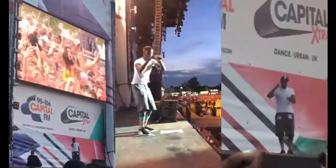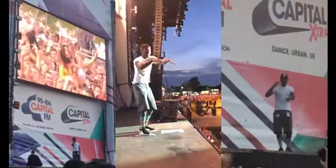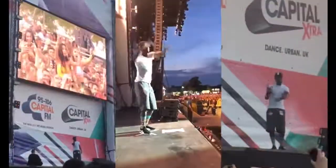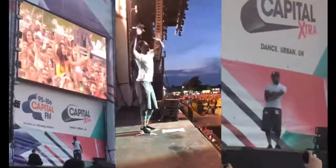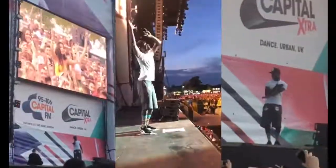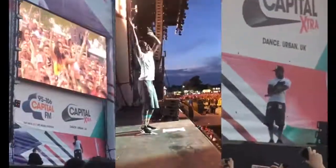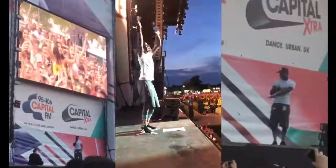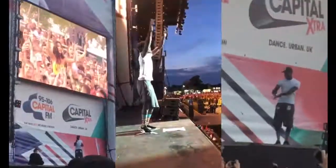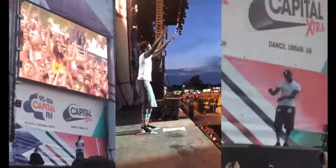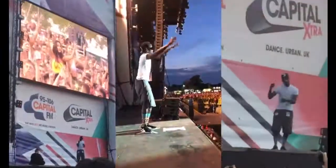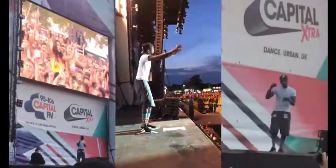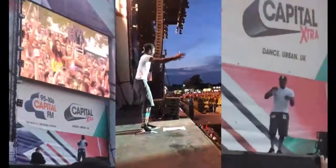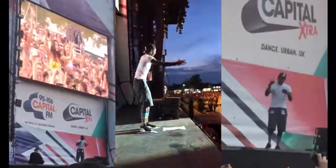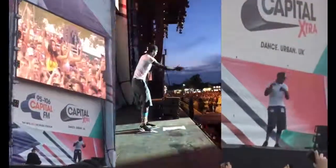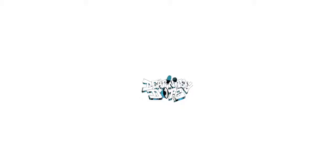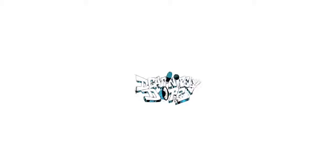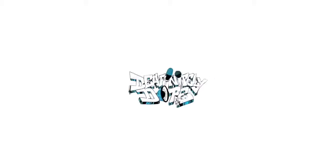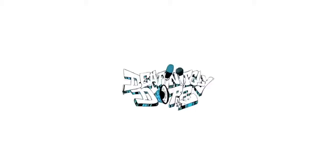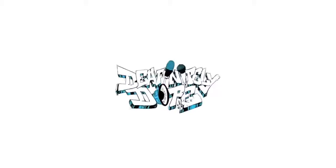Bye. Bye.